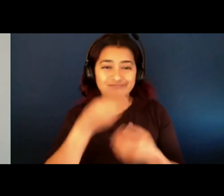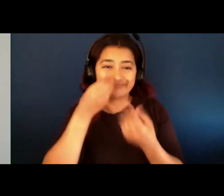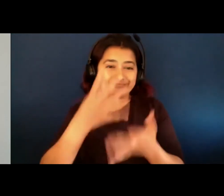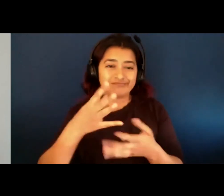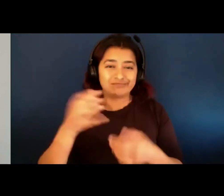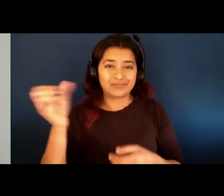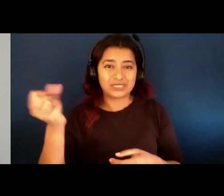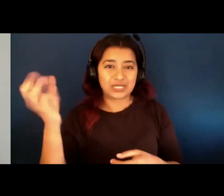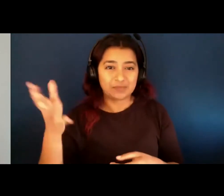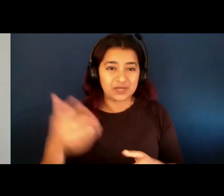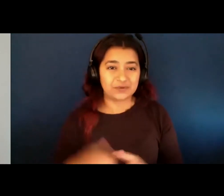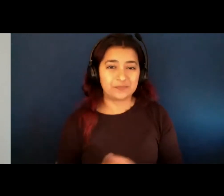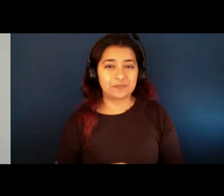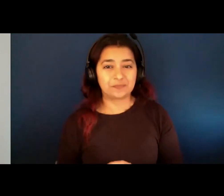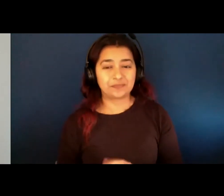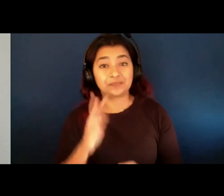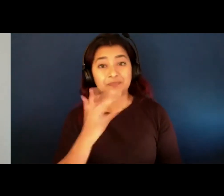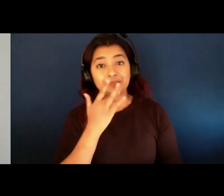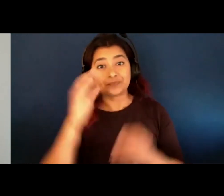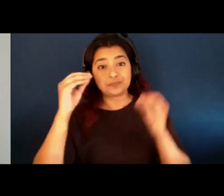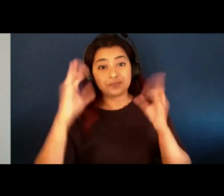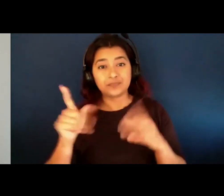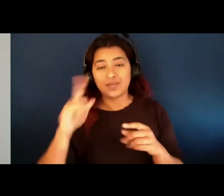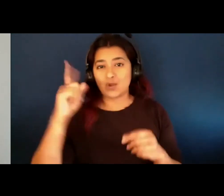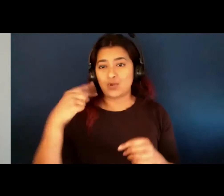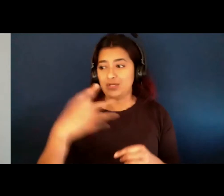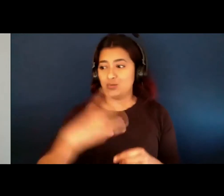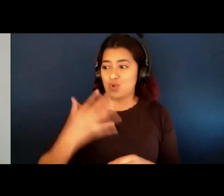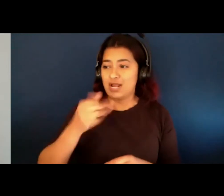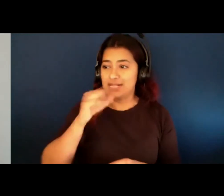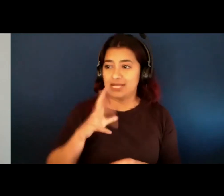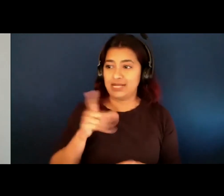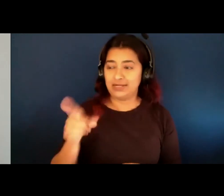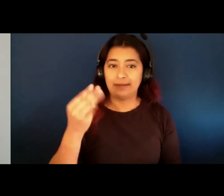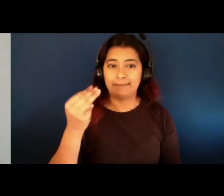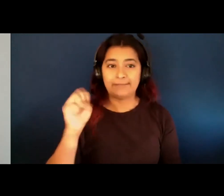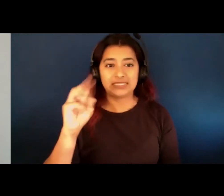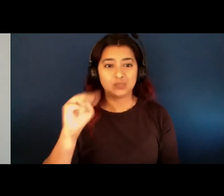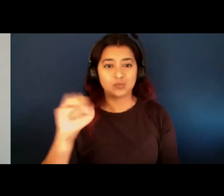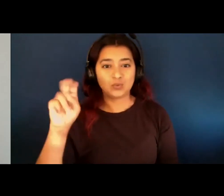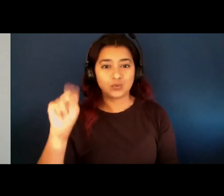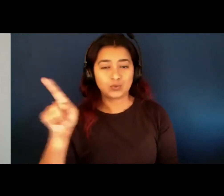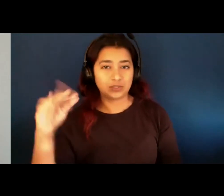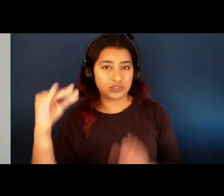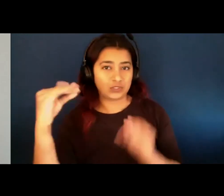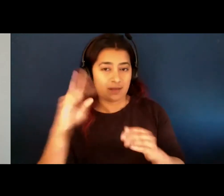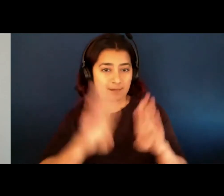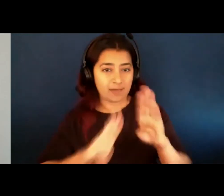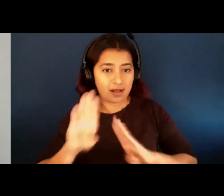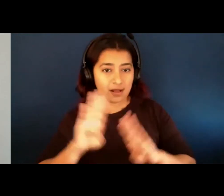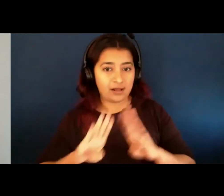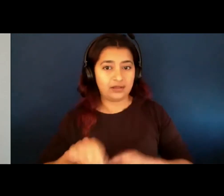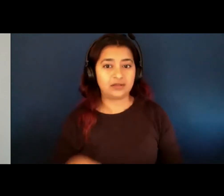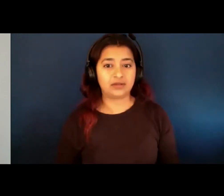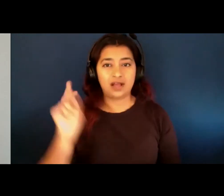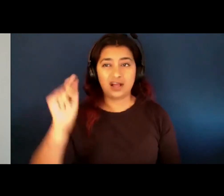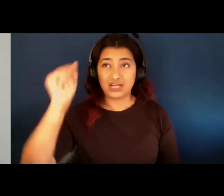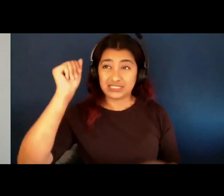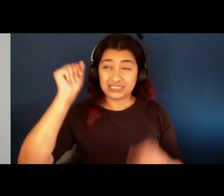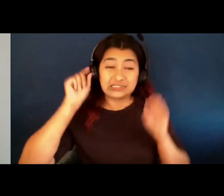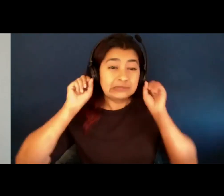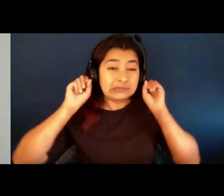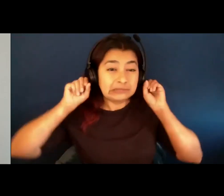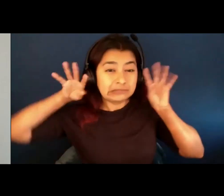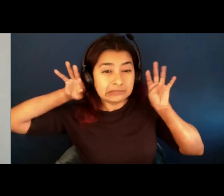Shakespeare. Her favorite teacher was that crazy white lady, Miss Moon, who taught biology. Hair stuck out of her ears